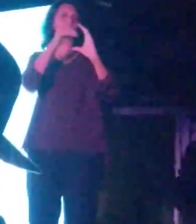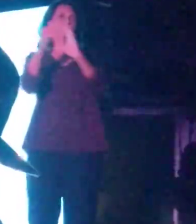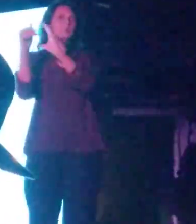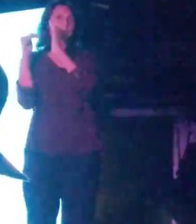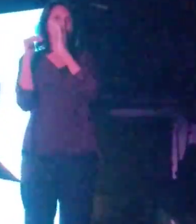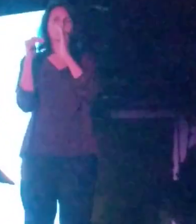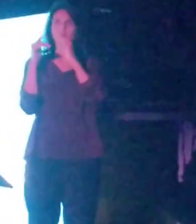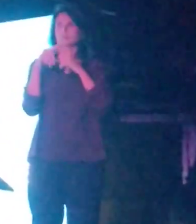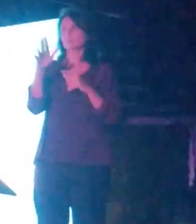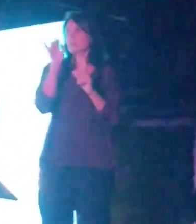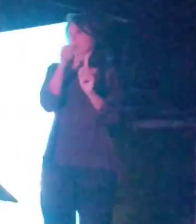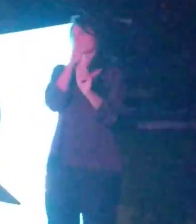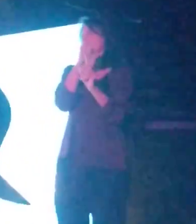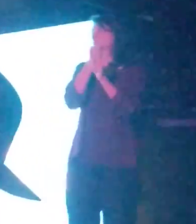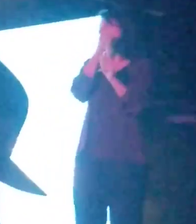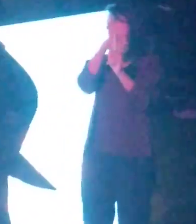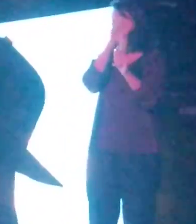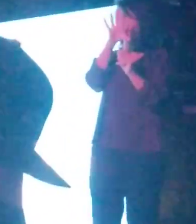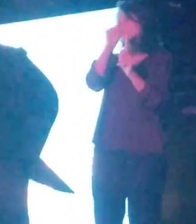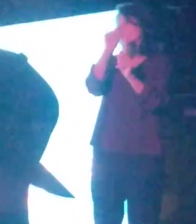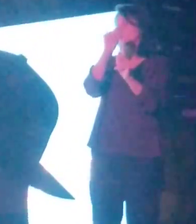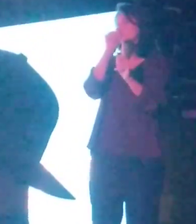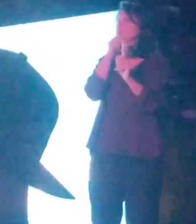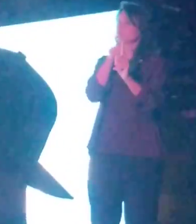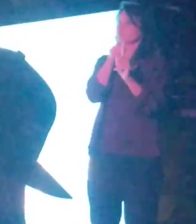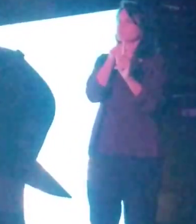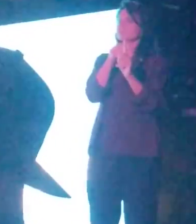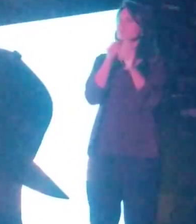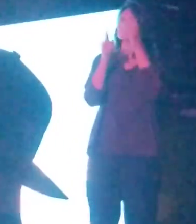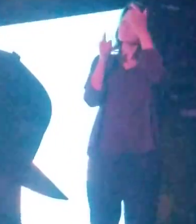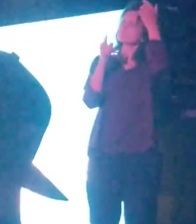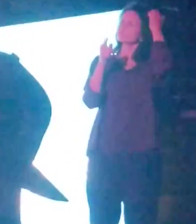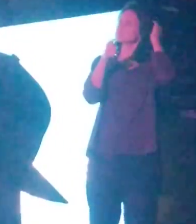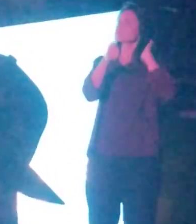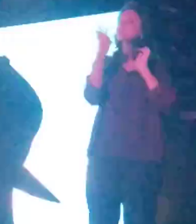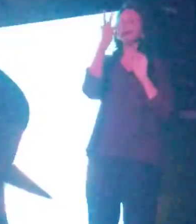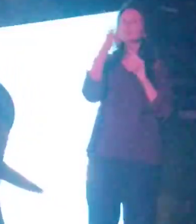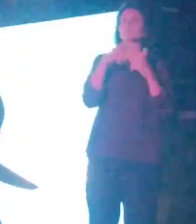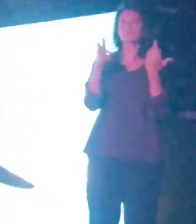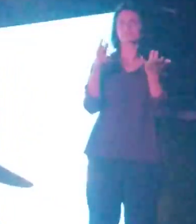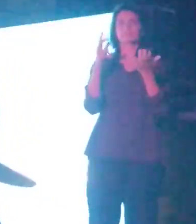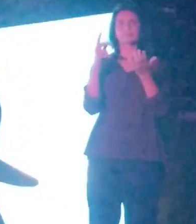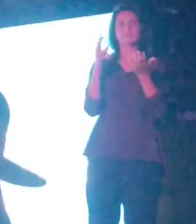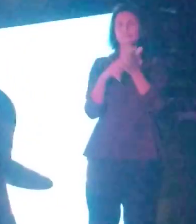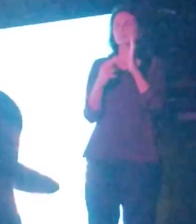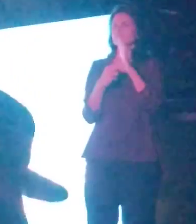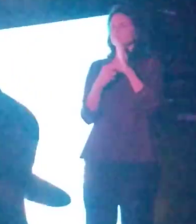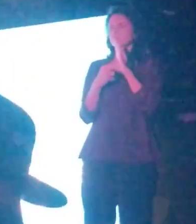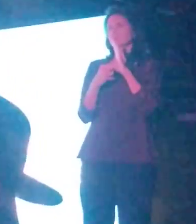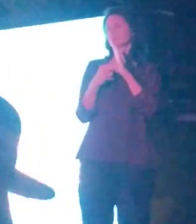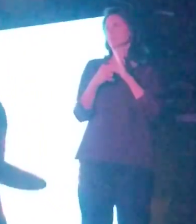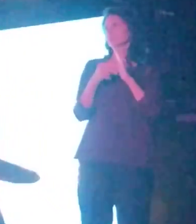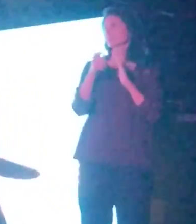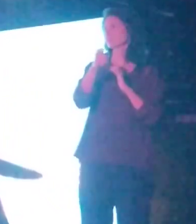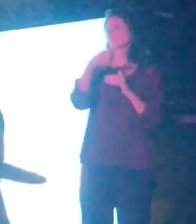in October. I mean, they were absurd on their face, like, you know, we're running a child pedophile ring